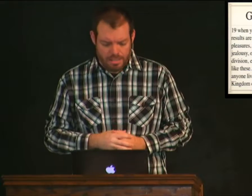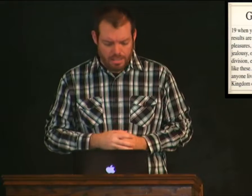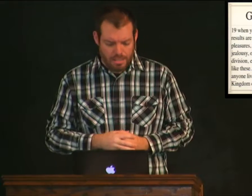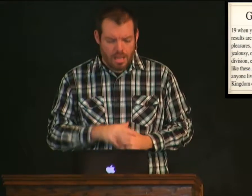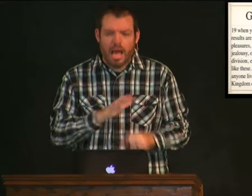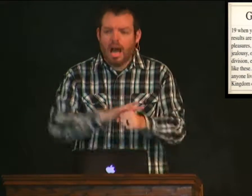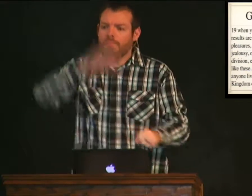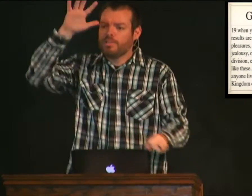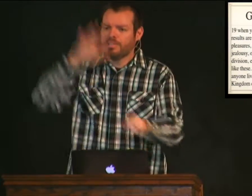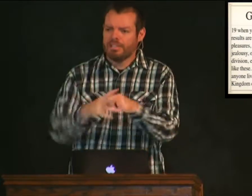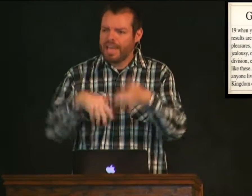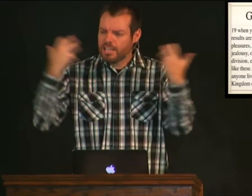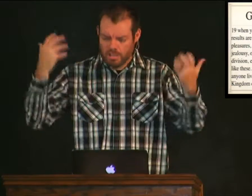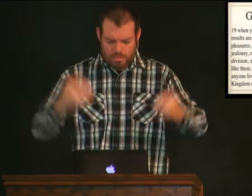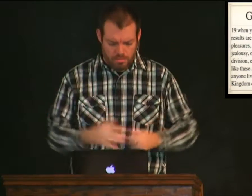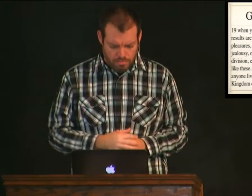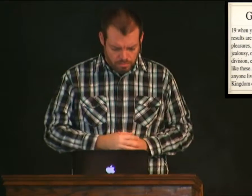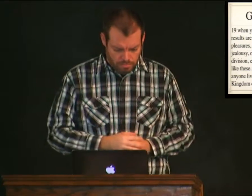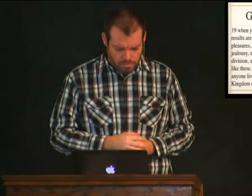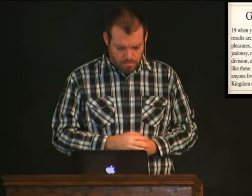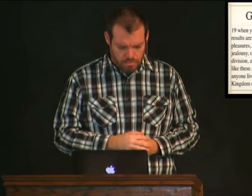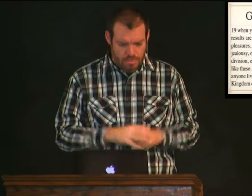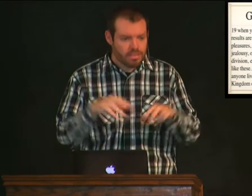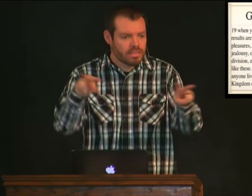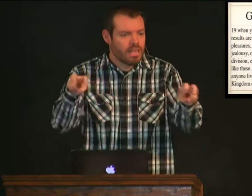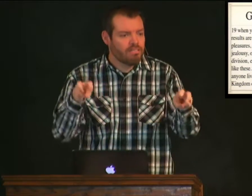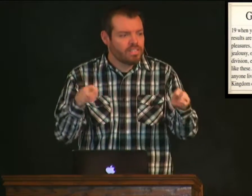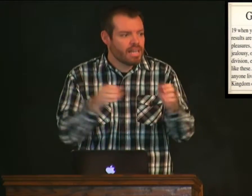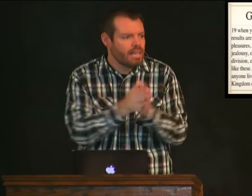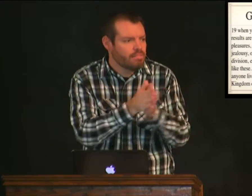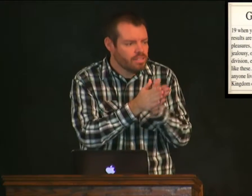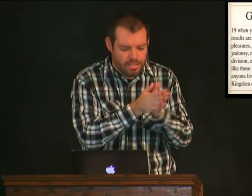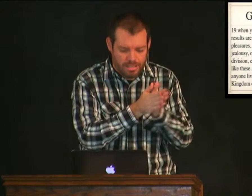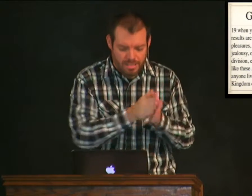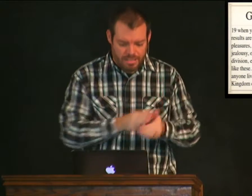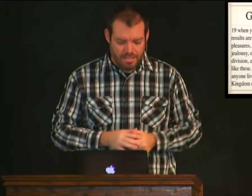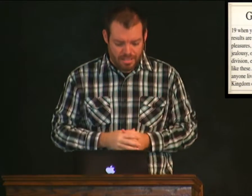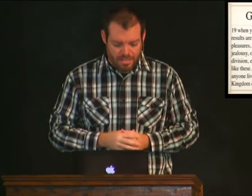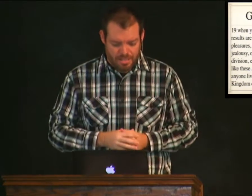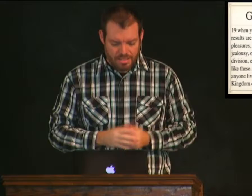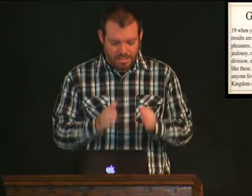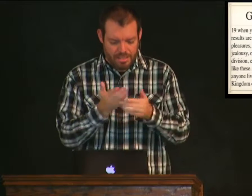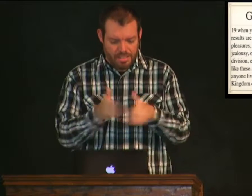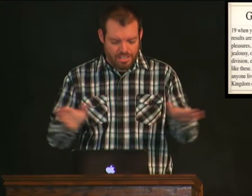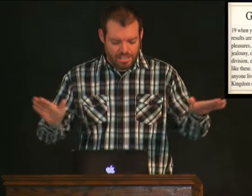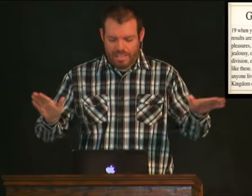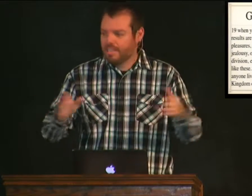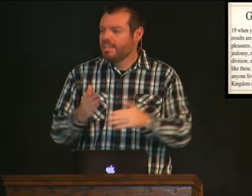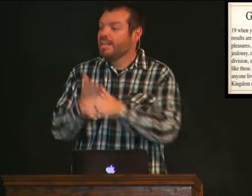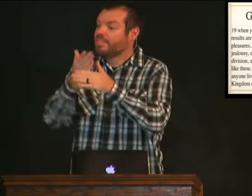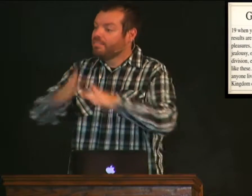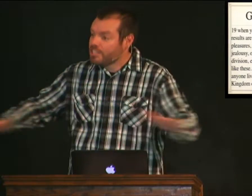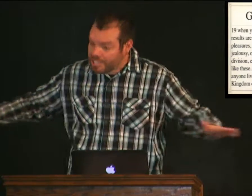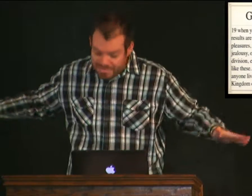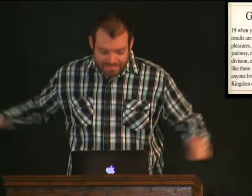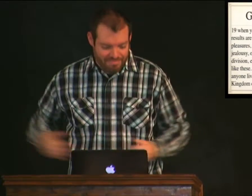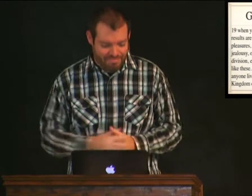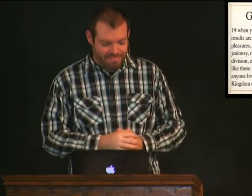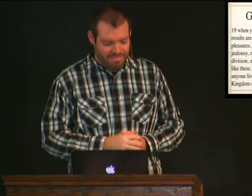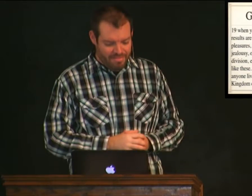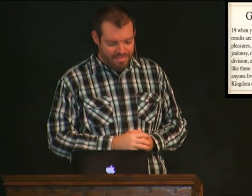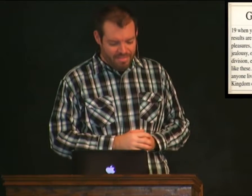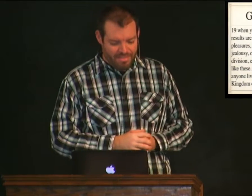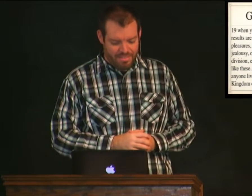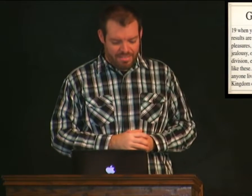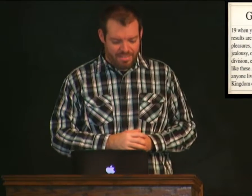jealousy, outburst of anger, selfish ambition, dissension, and division.